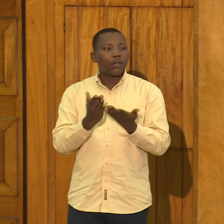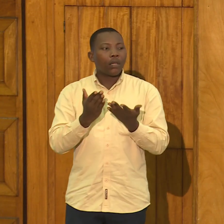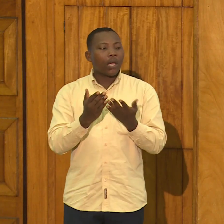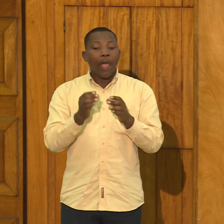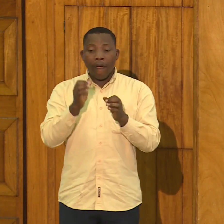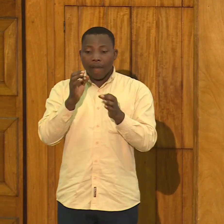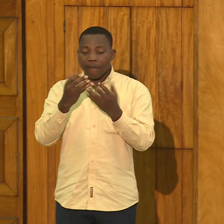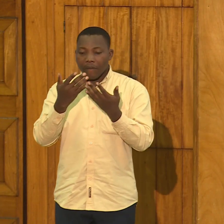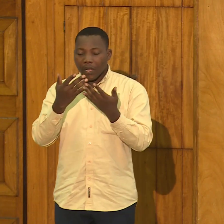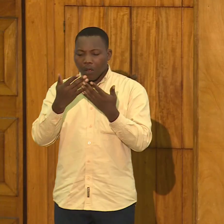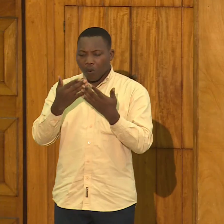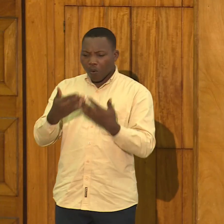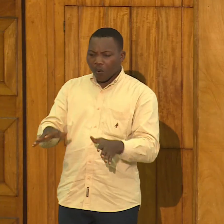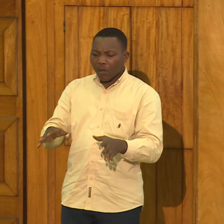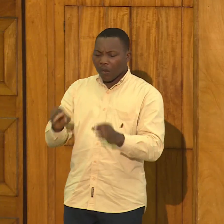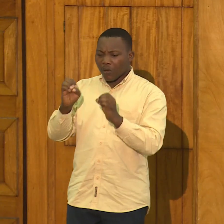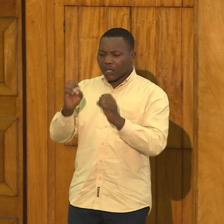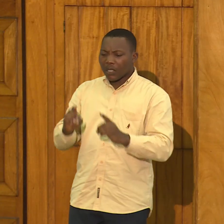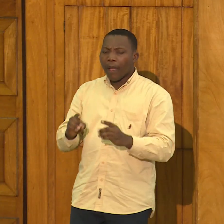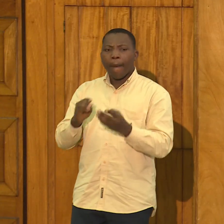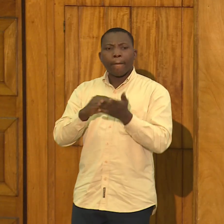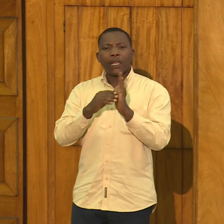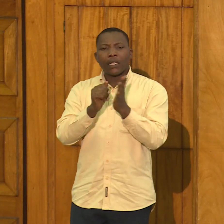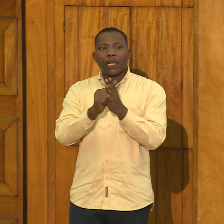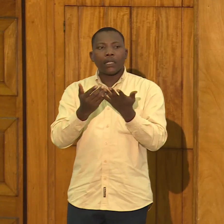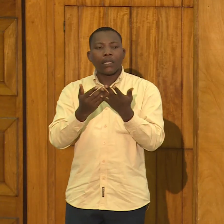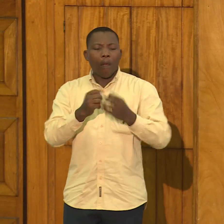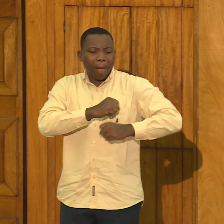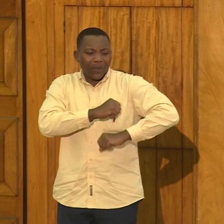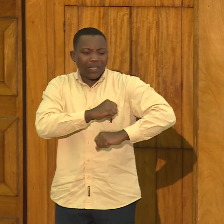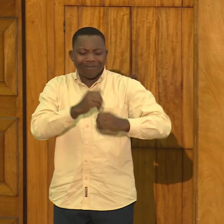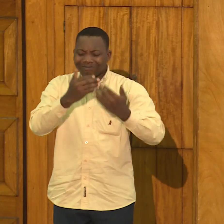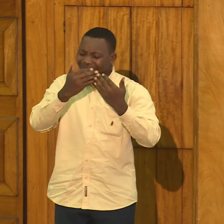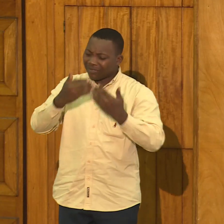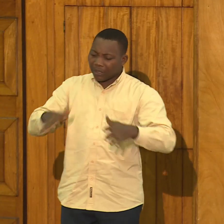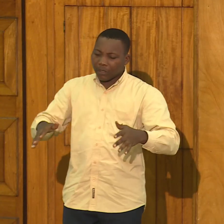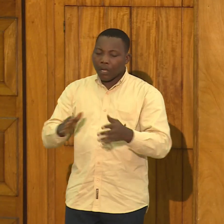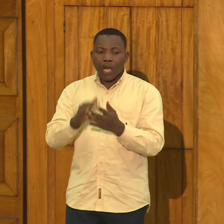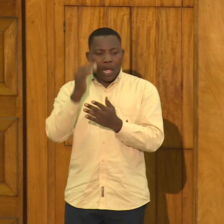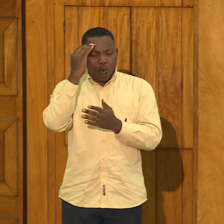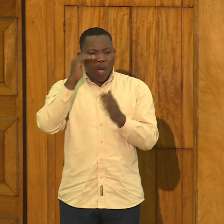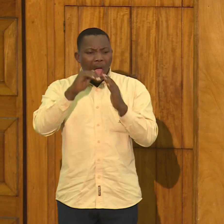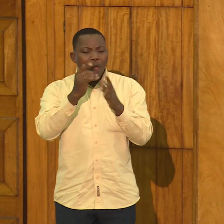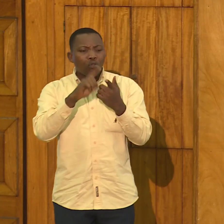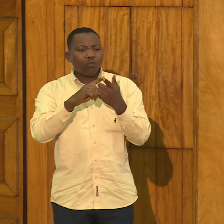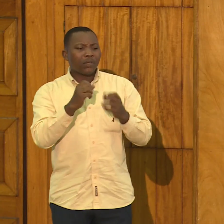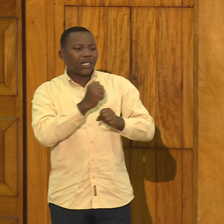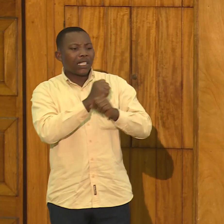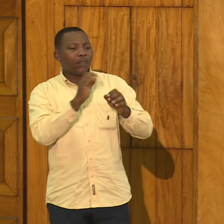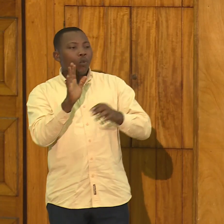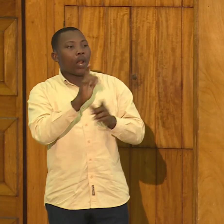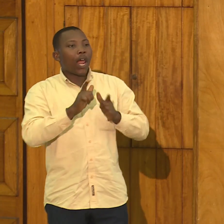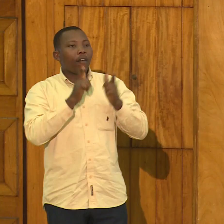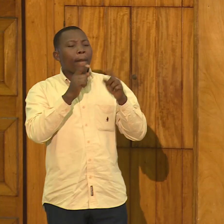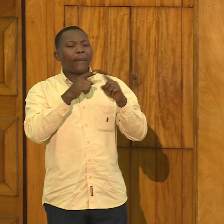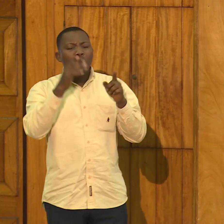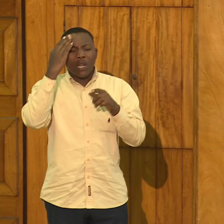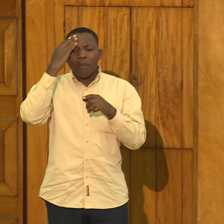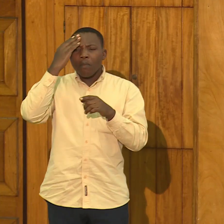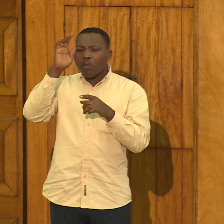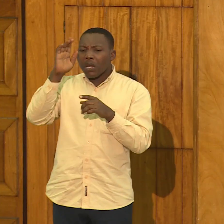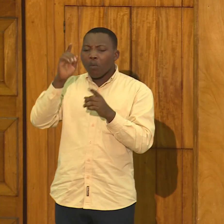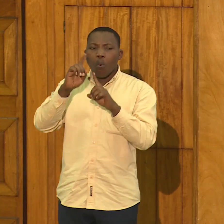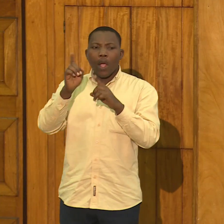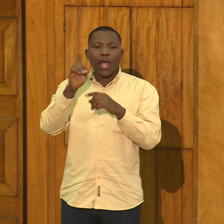means lost protection. It's like knowing how to save your life, but not knowing where that salvation is.